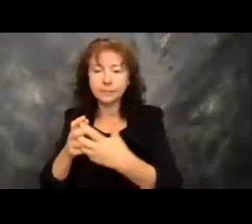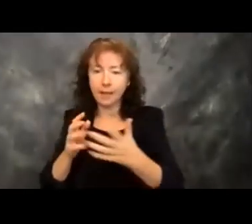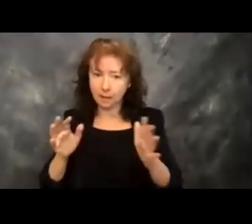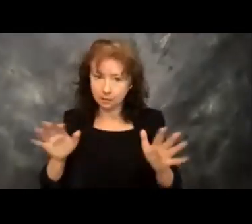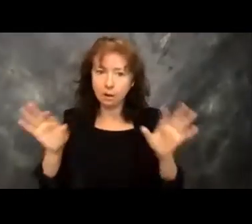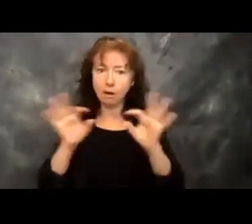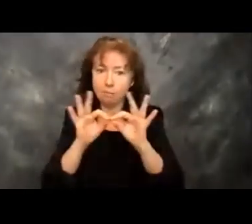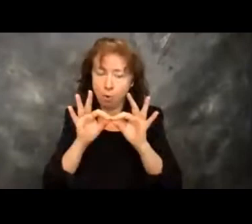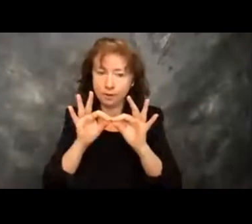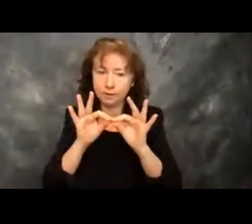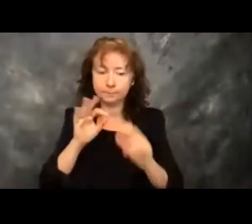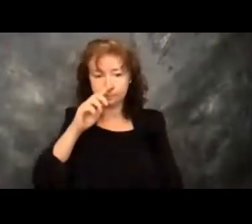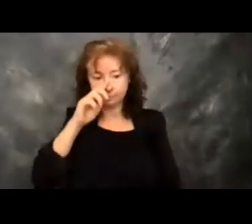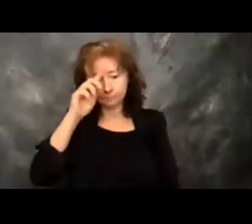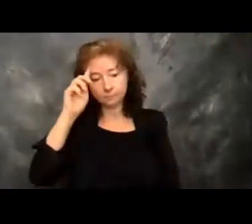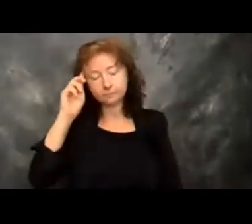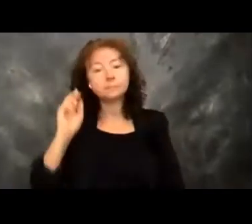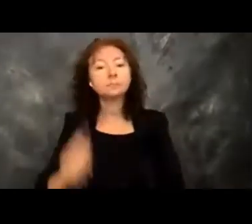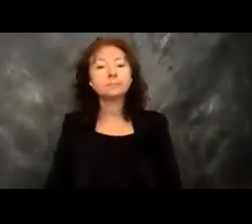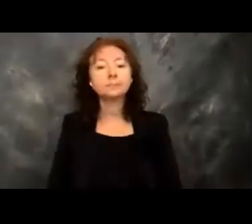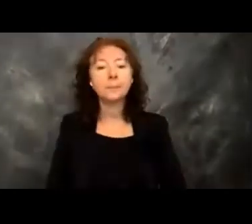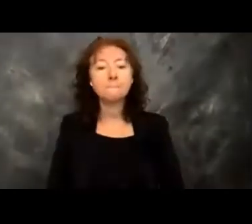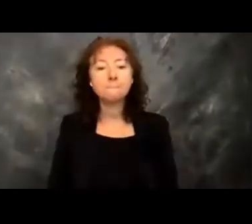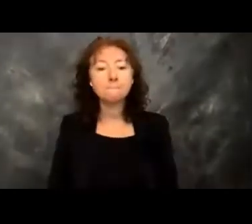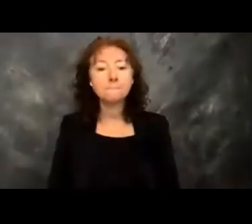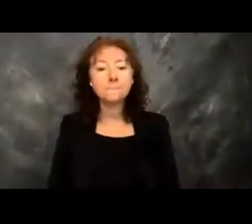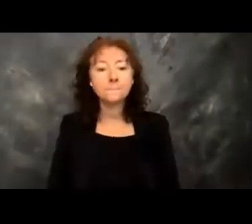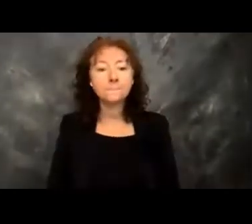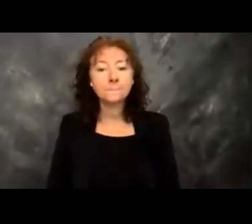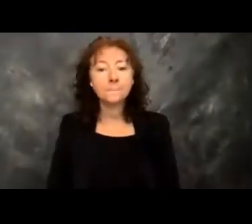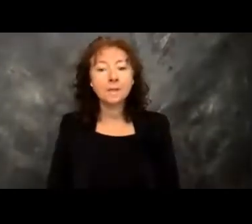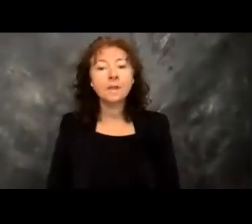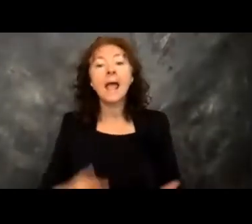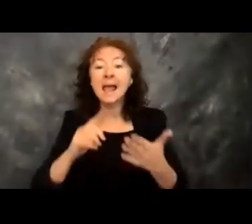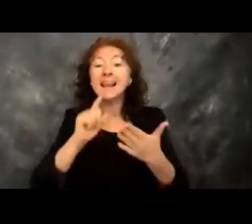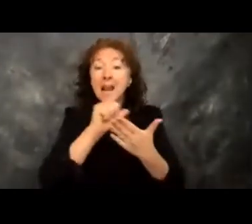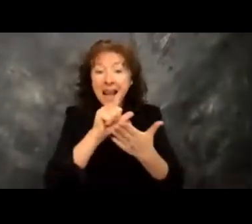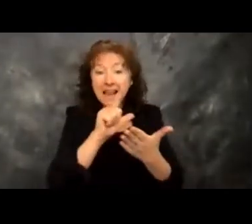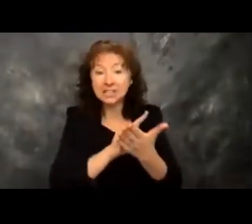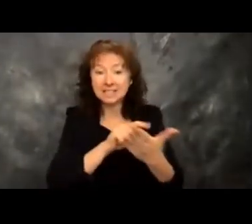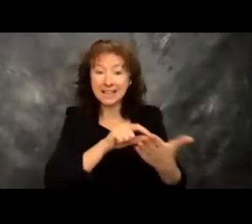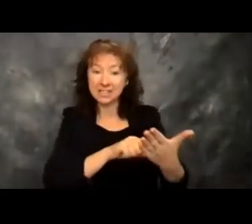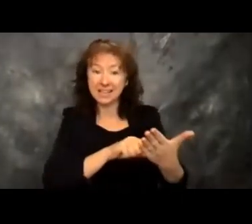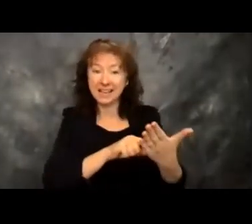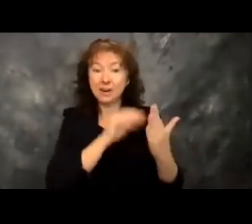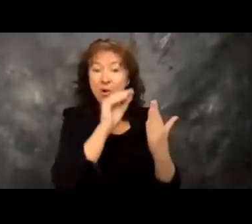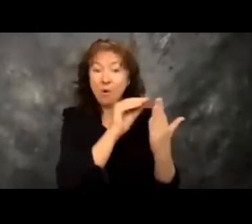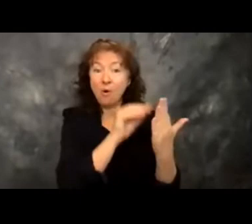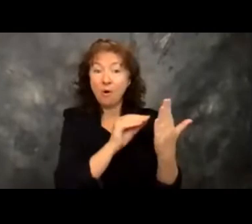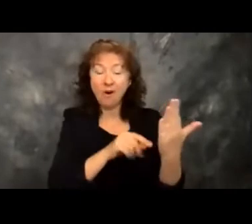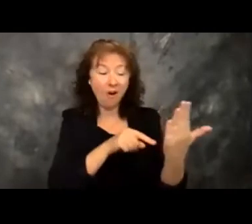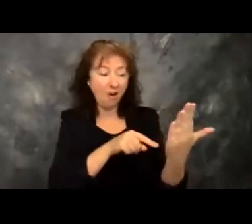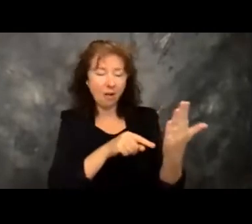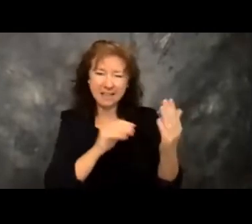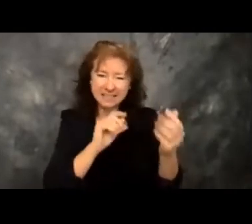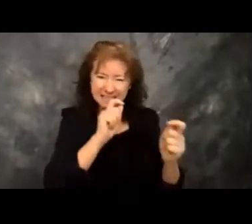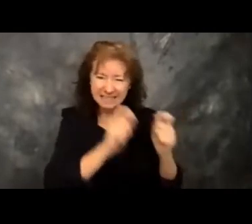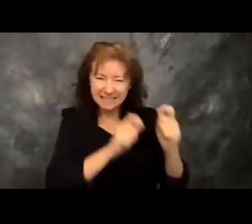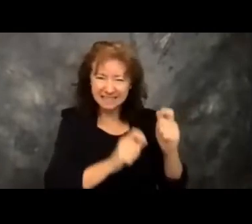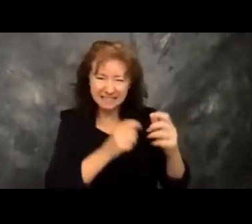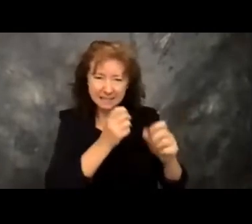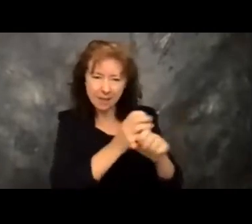And also continually to work on the legislative basis and also to train people